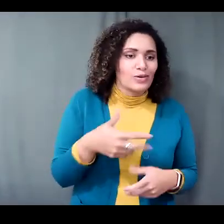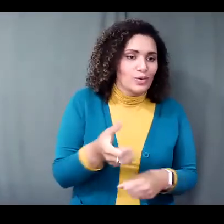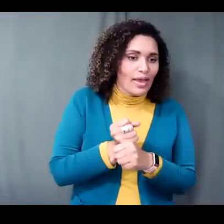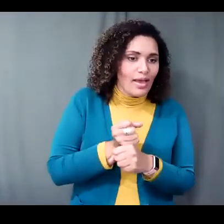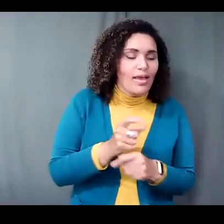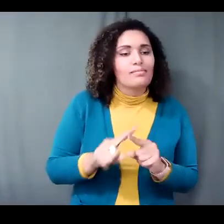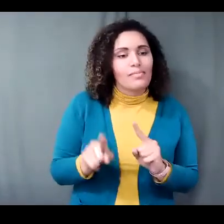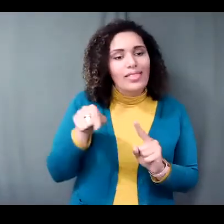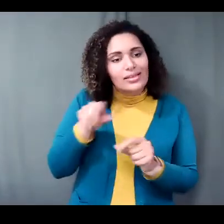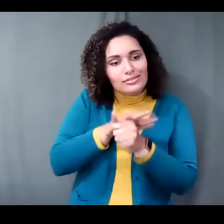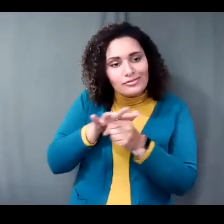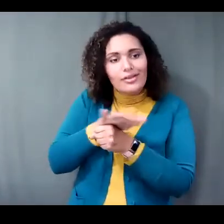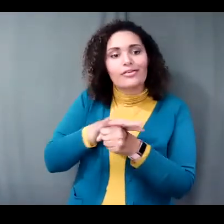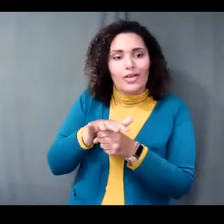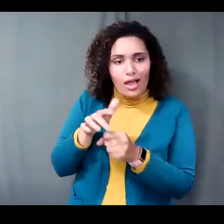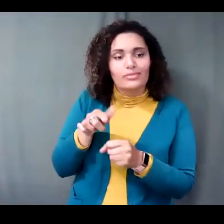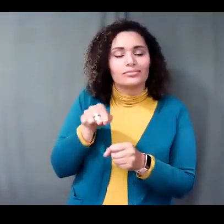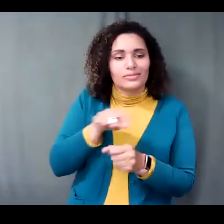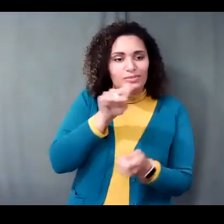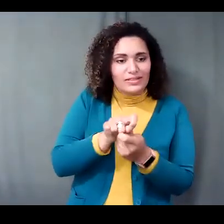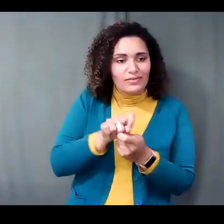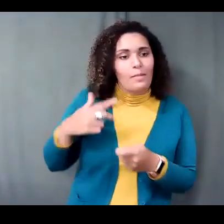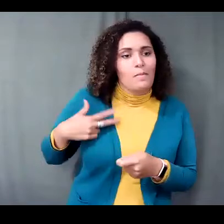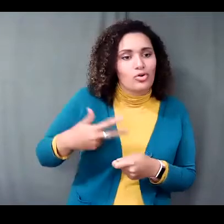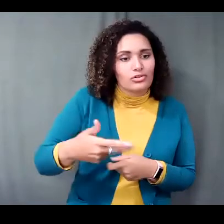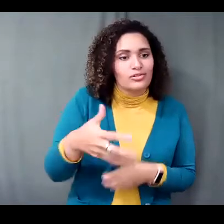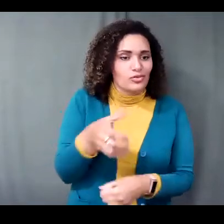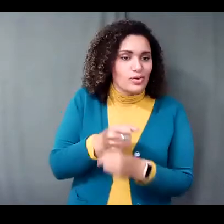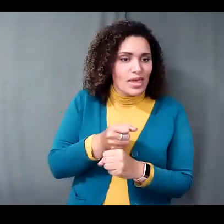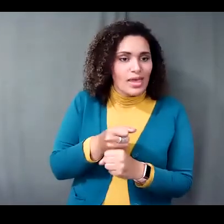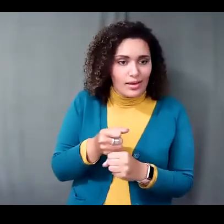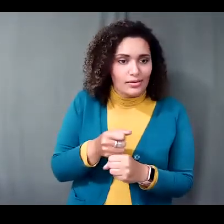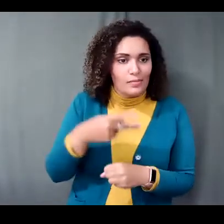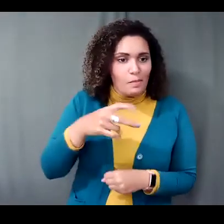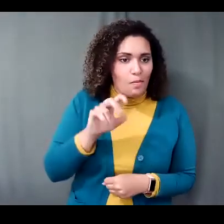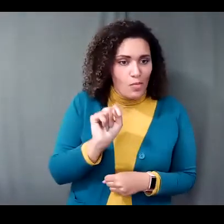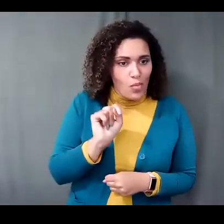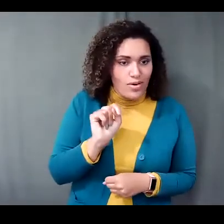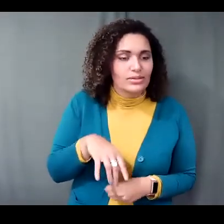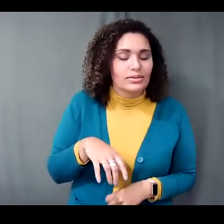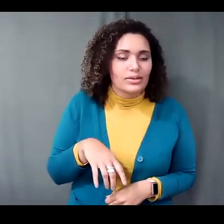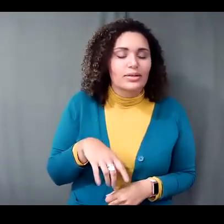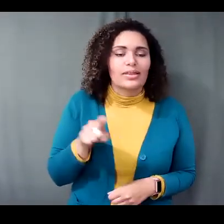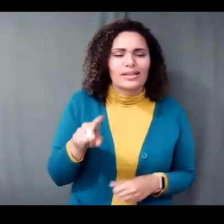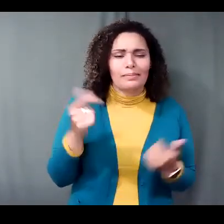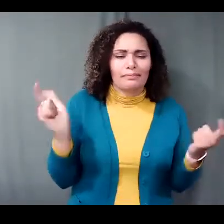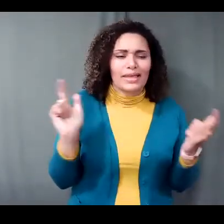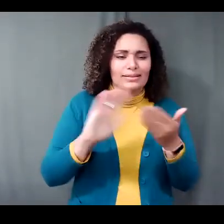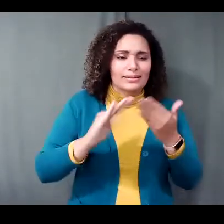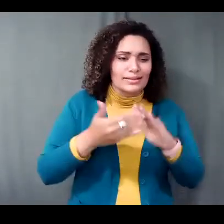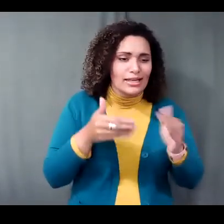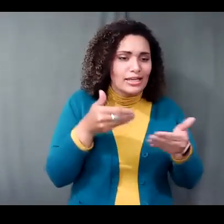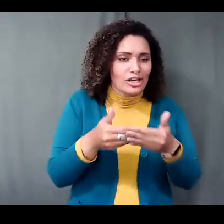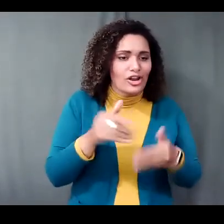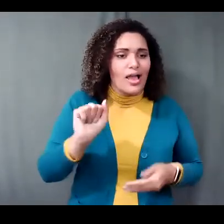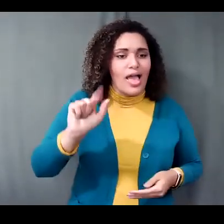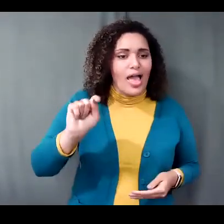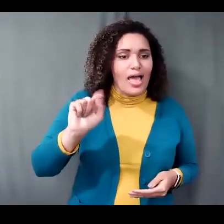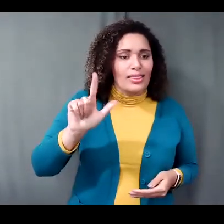Portugal where you get port. And there's a big city on the edge of the Atlantic, which is called